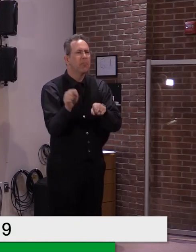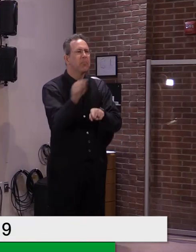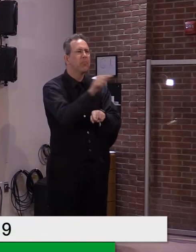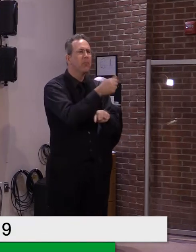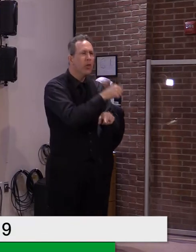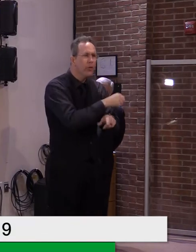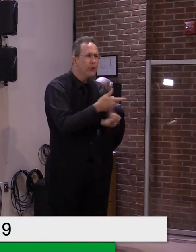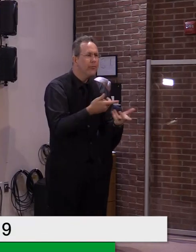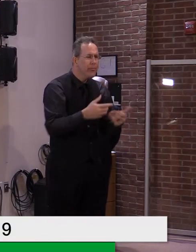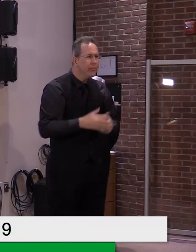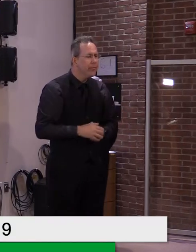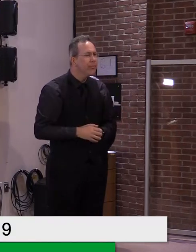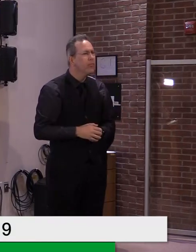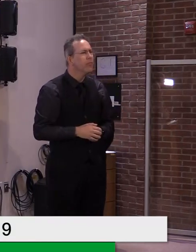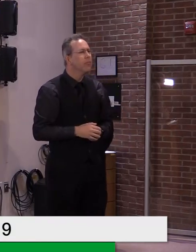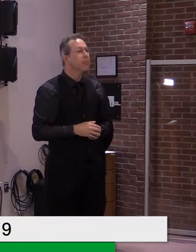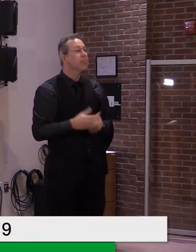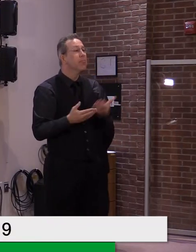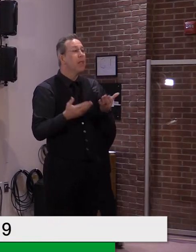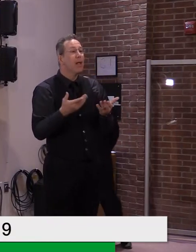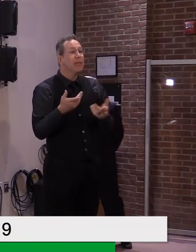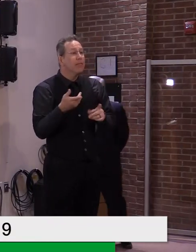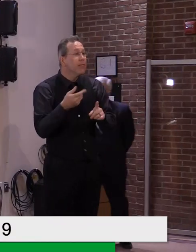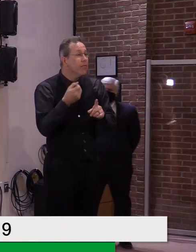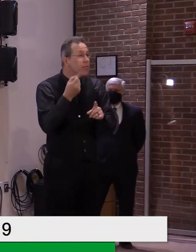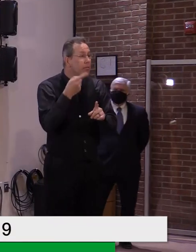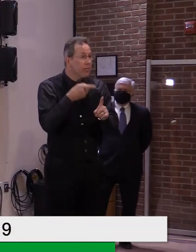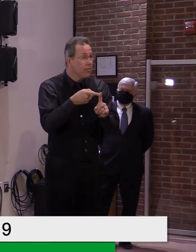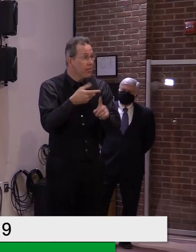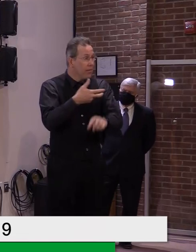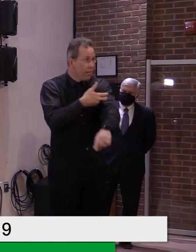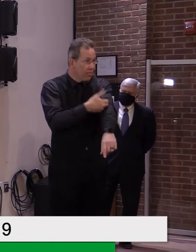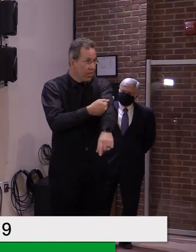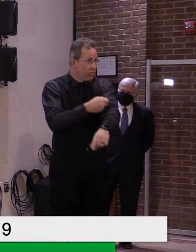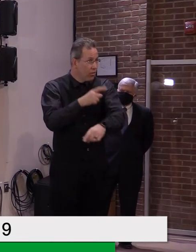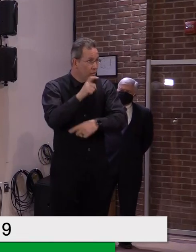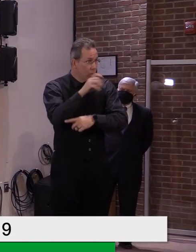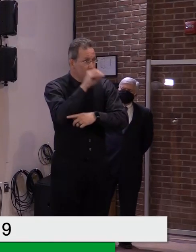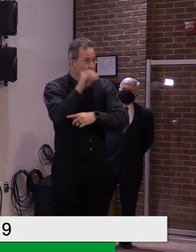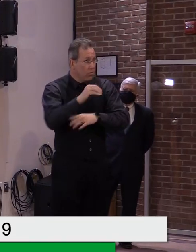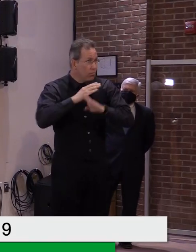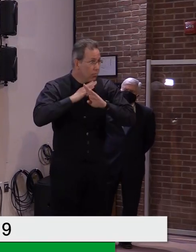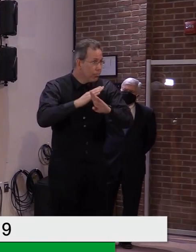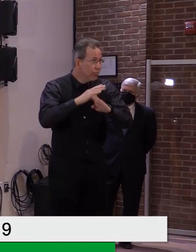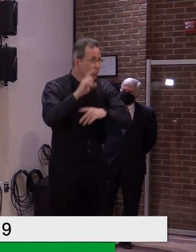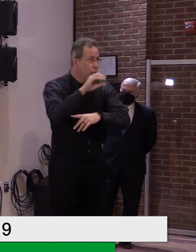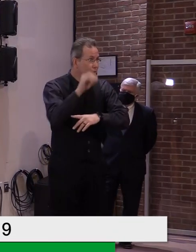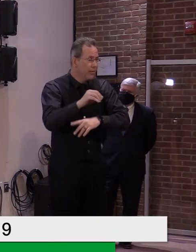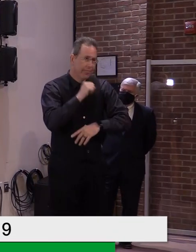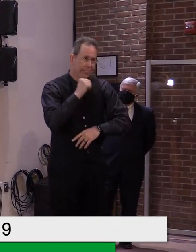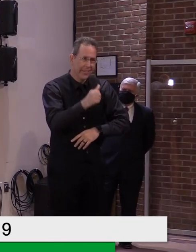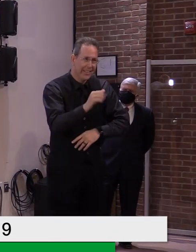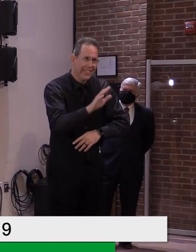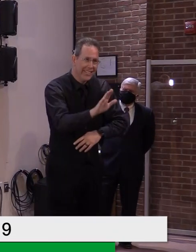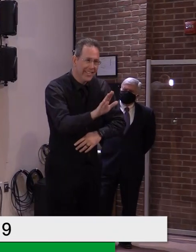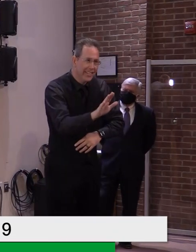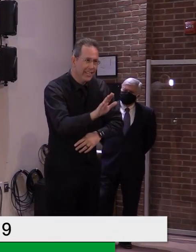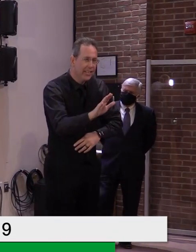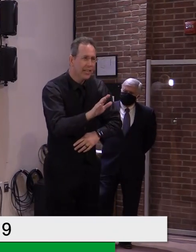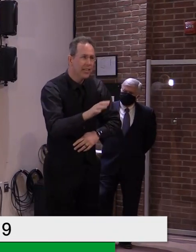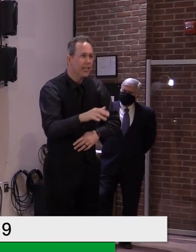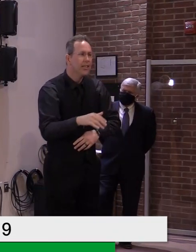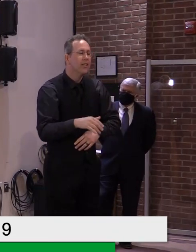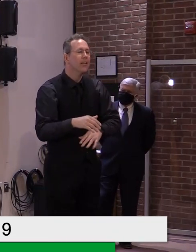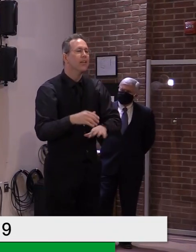not efficacious 100% of the time or because of the immune system of the person we're talking about. Generally, if that